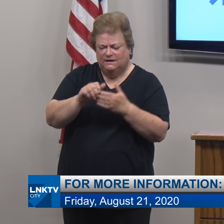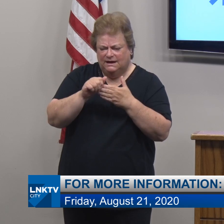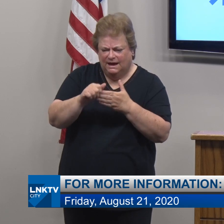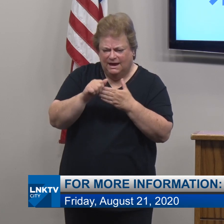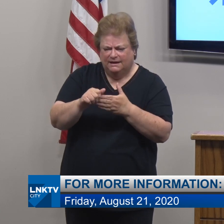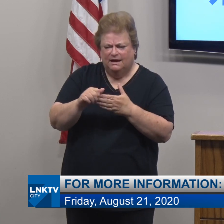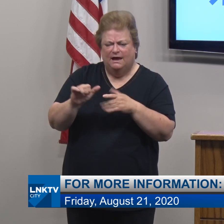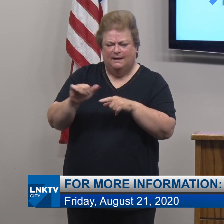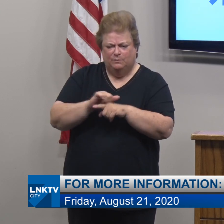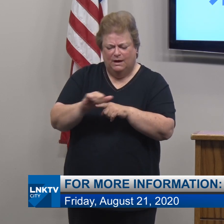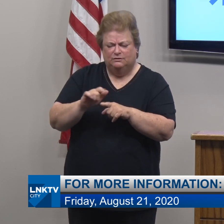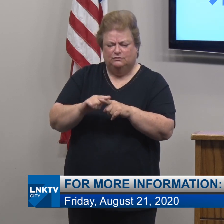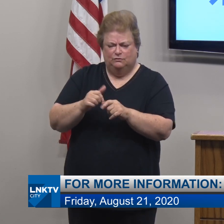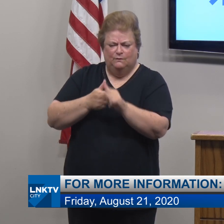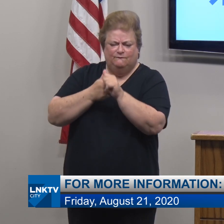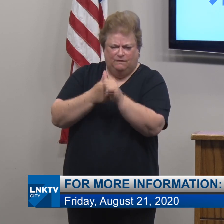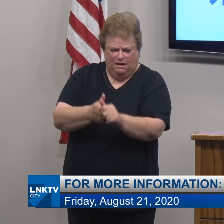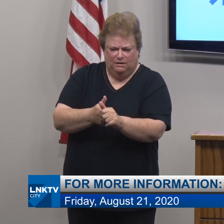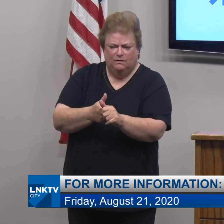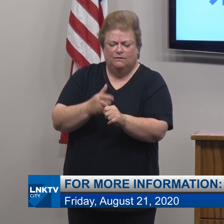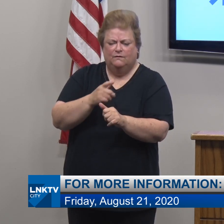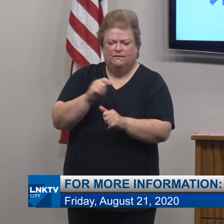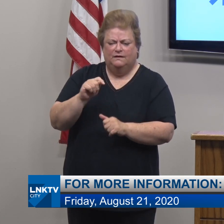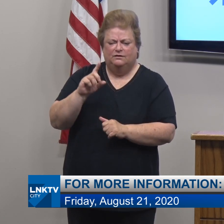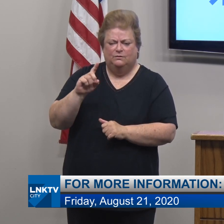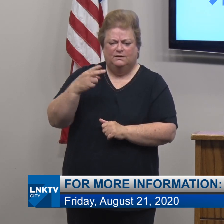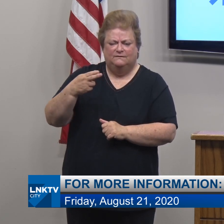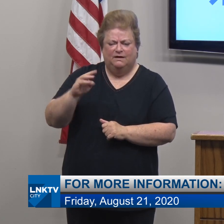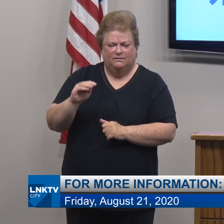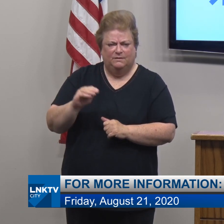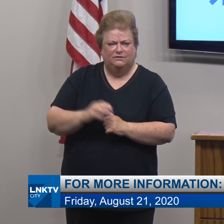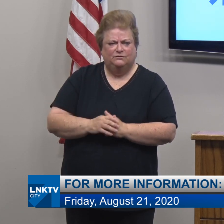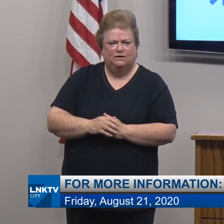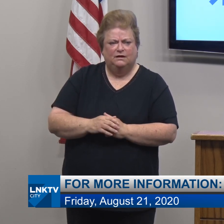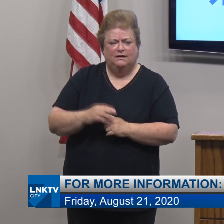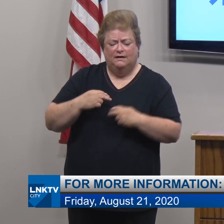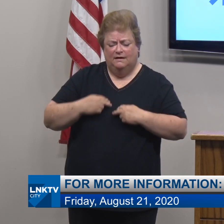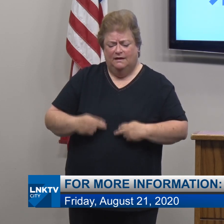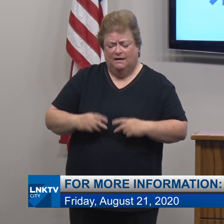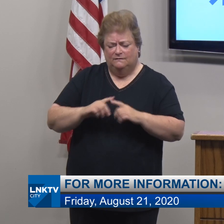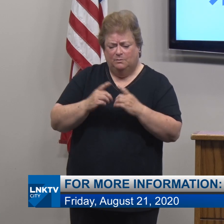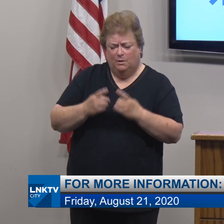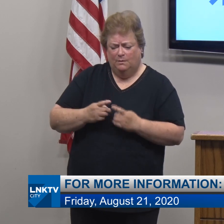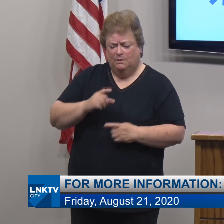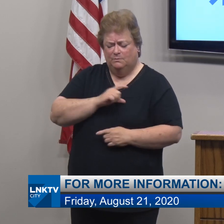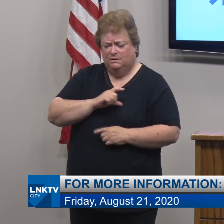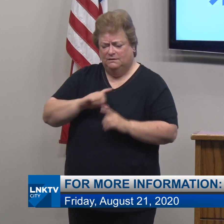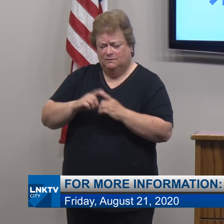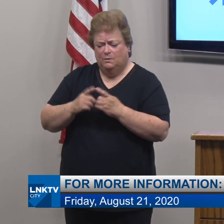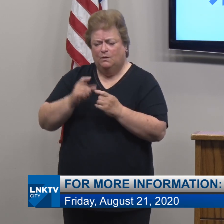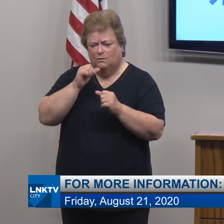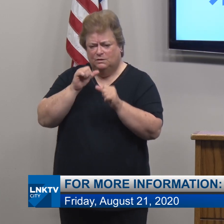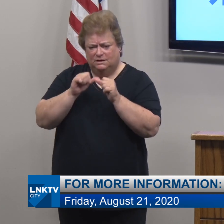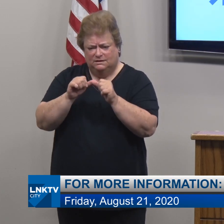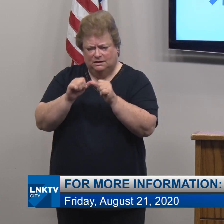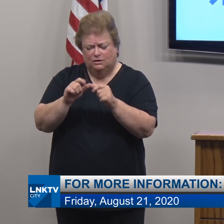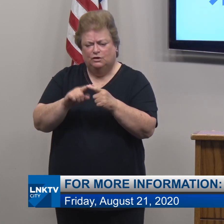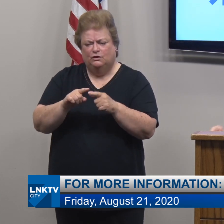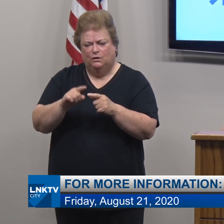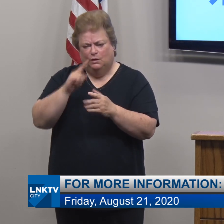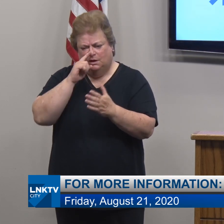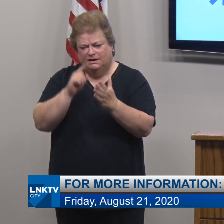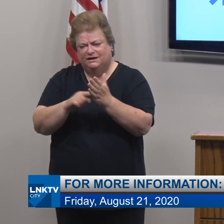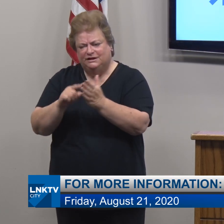maintain compliance with the directed health measure. The Health Department and Lincoln Police Department will continue to do compliance checks